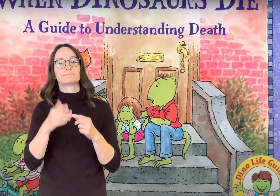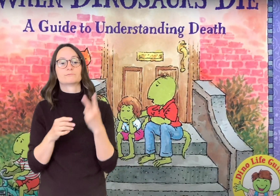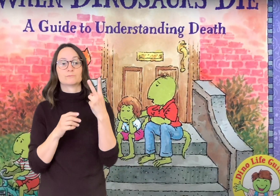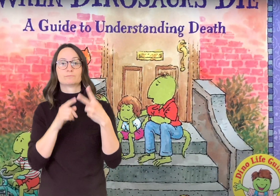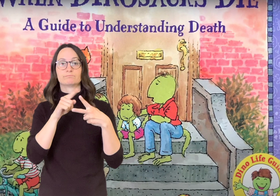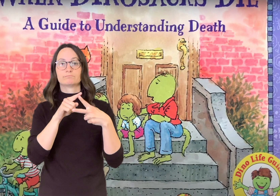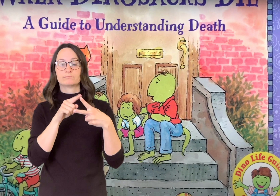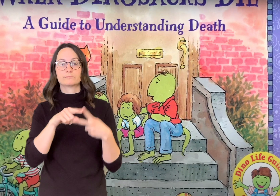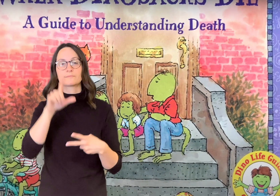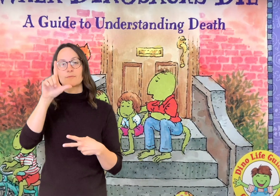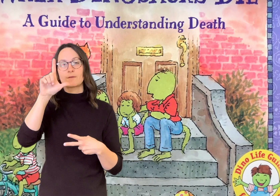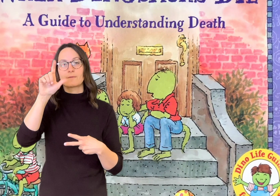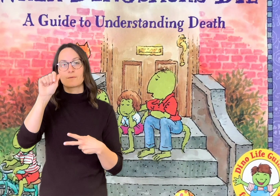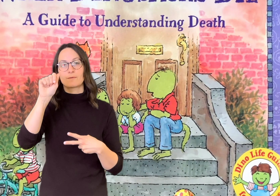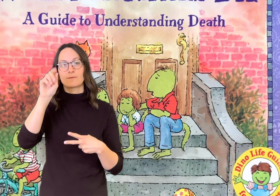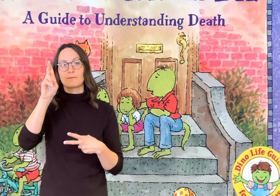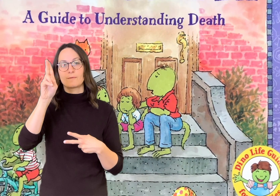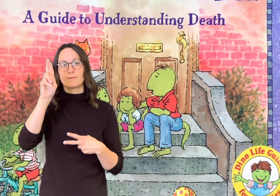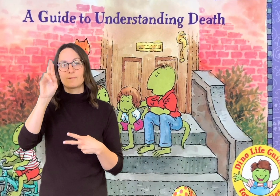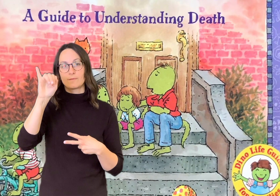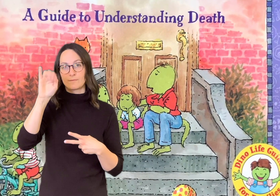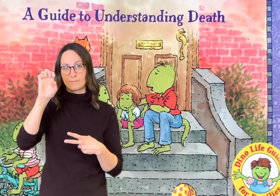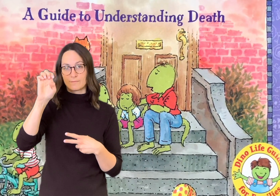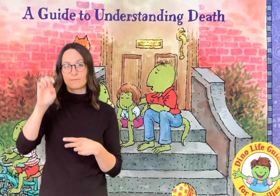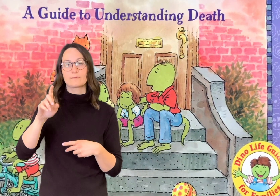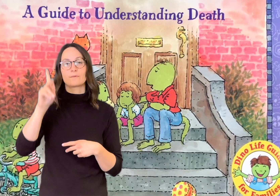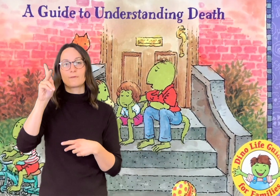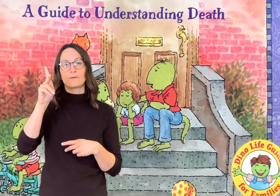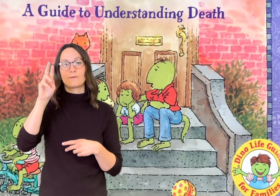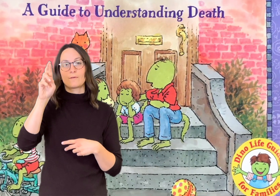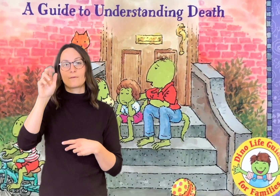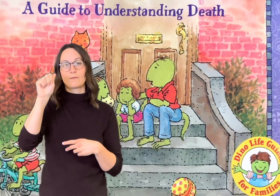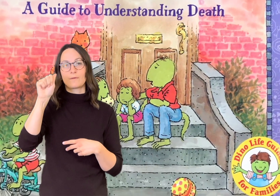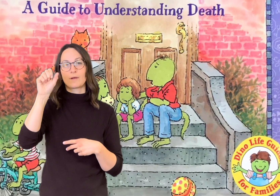Krasny Brown and Marc Brown.